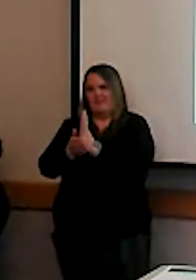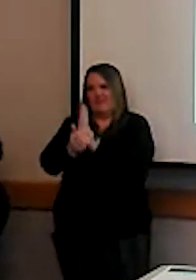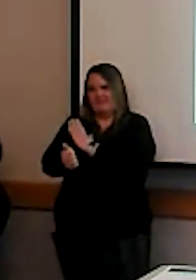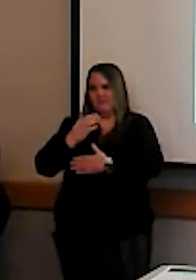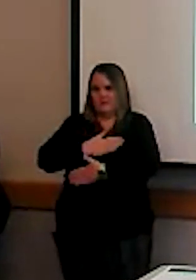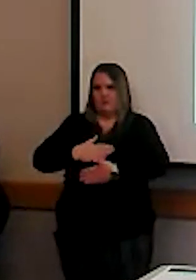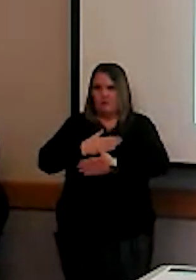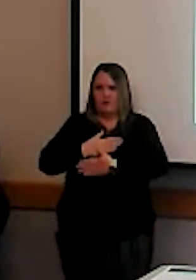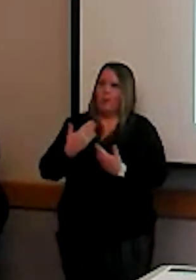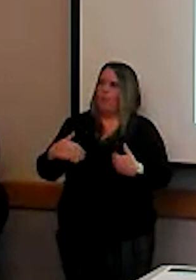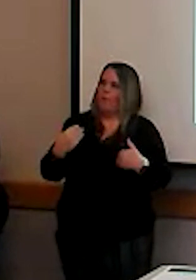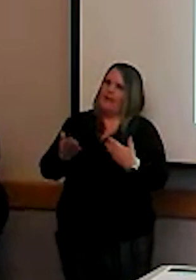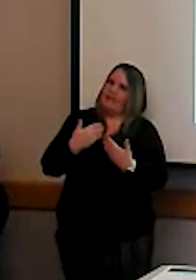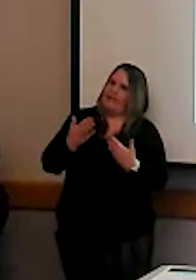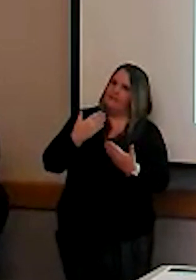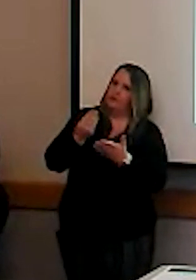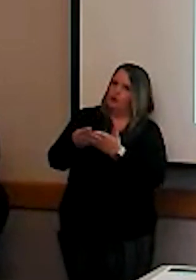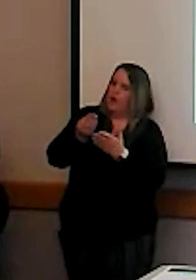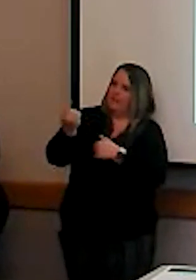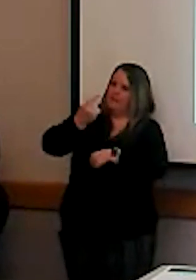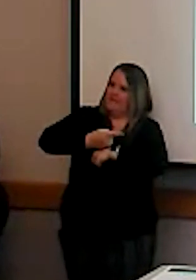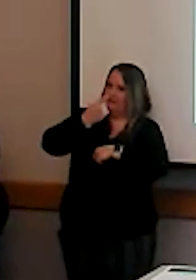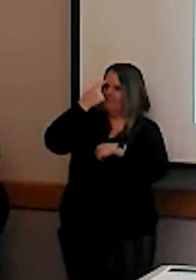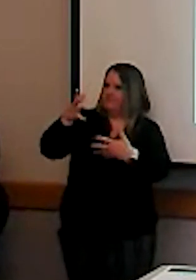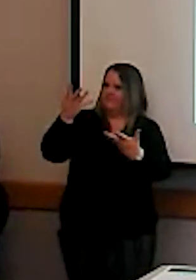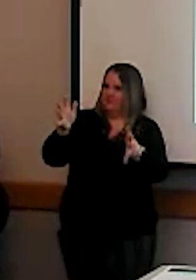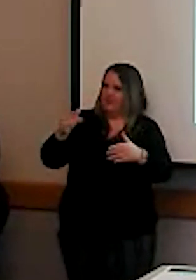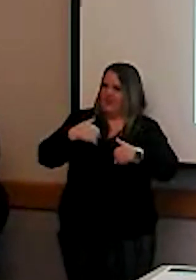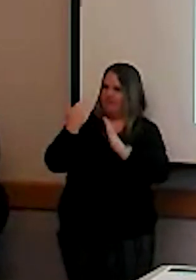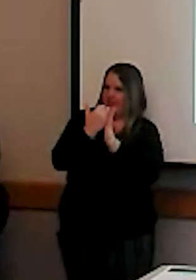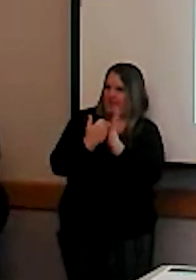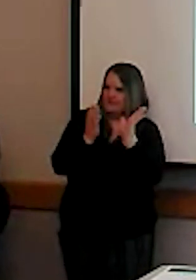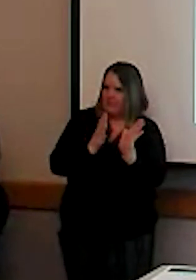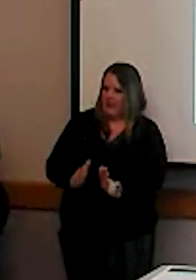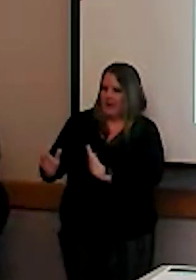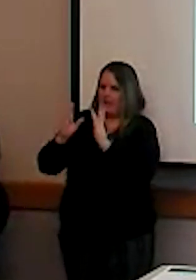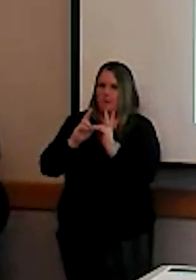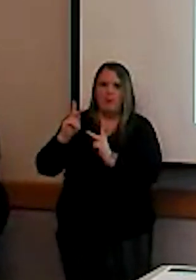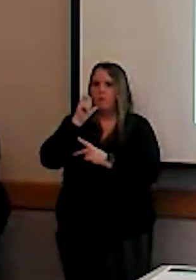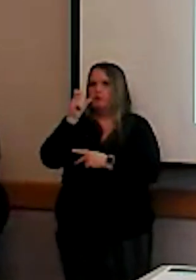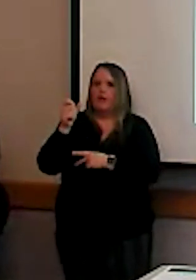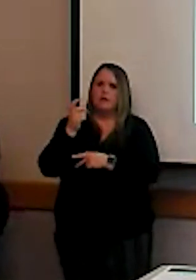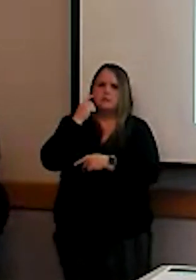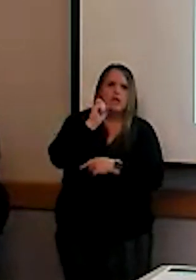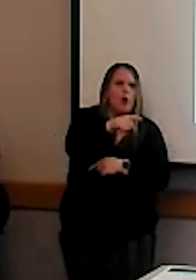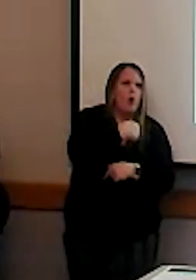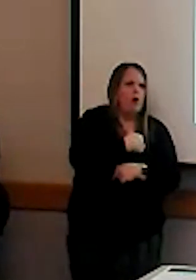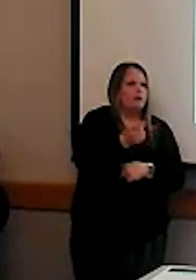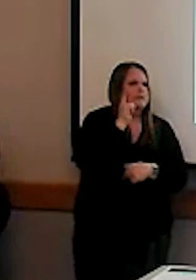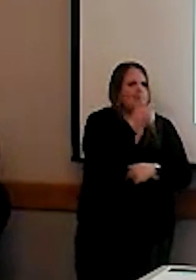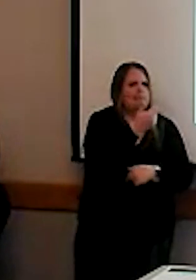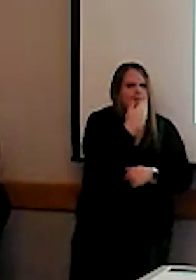enjoying it, and how much easier it made shopping days when they had that list planned out and people were buying on impulse at the